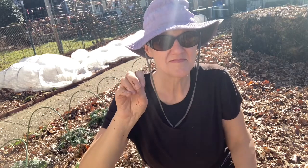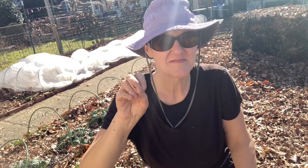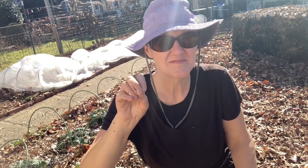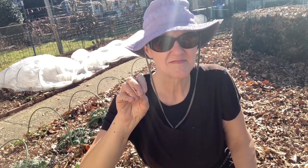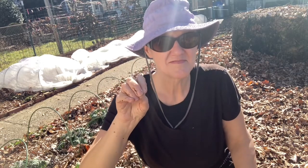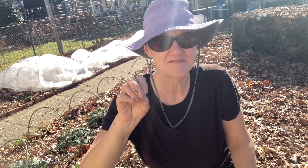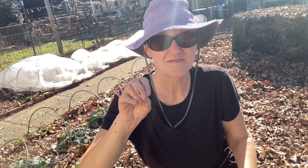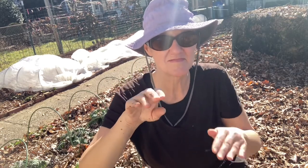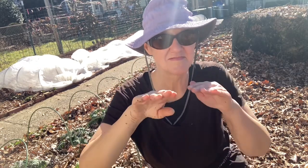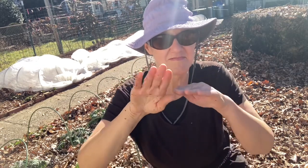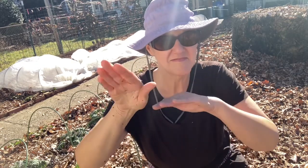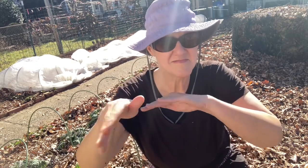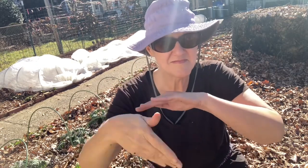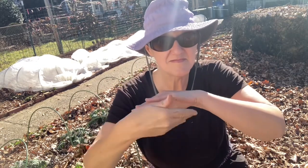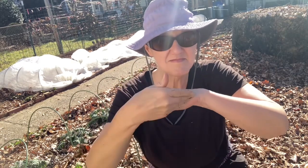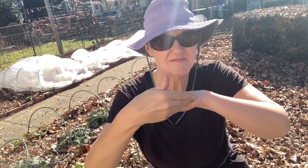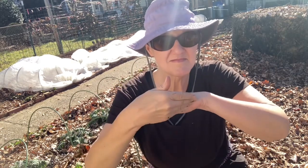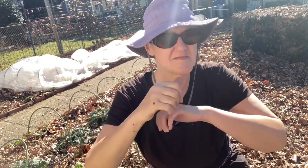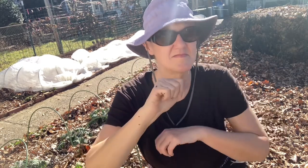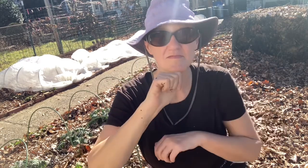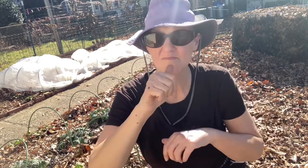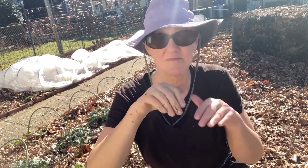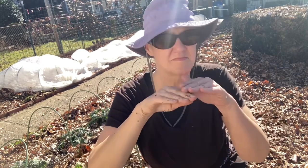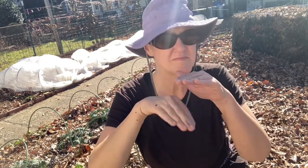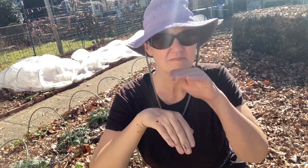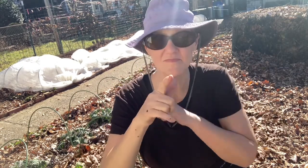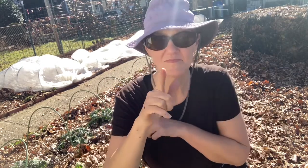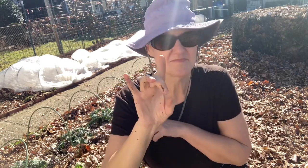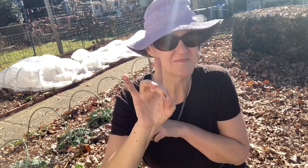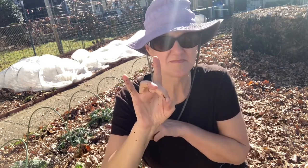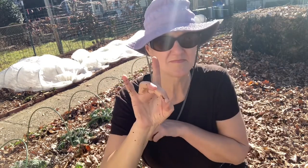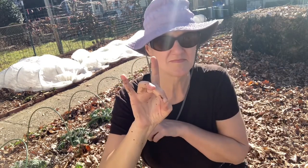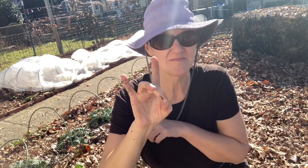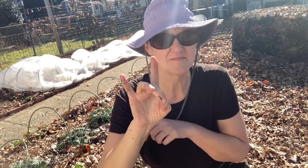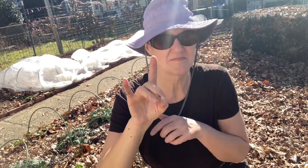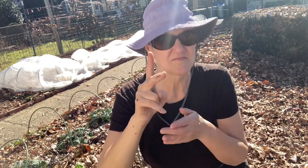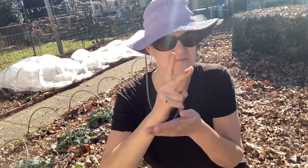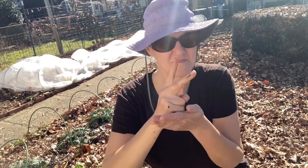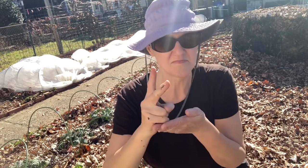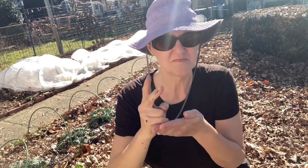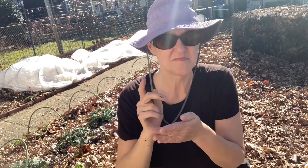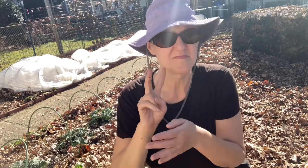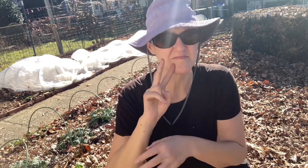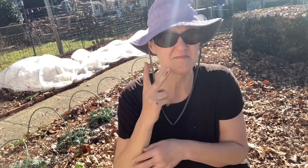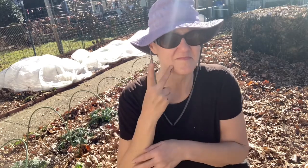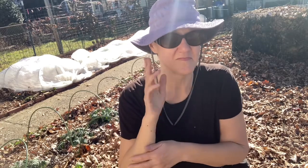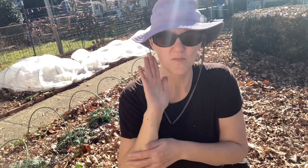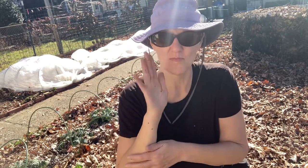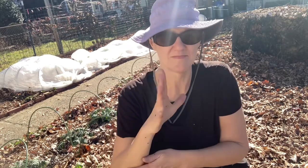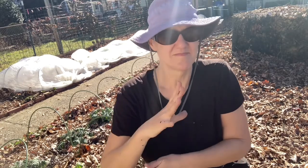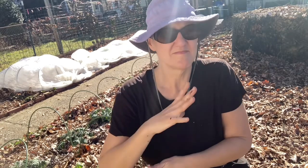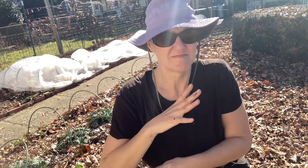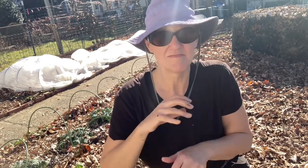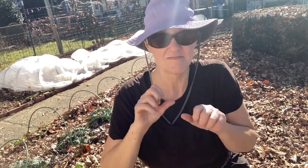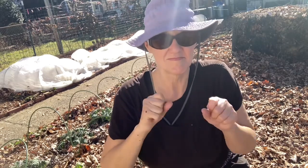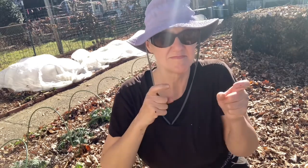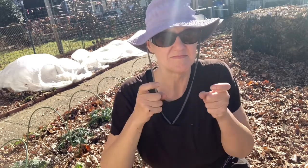the mid 40s to about 50. And overnight, it's not going to get below 28. So for the next 2 weeks, these vegetables are